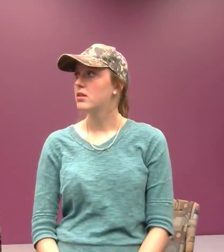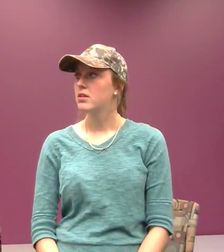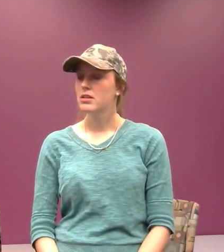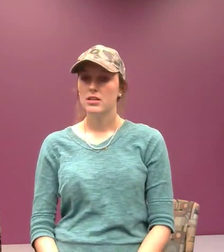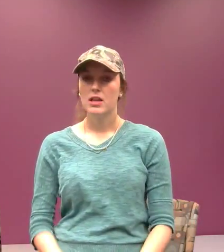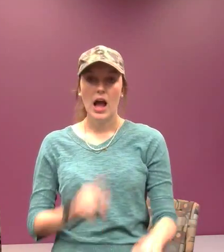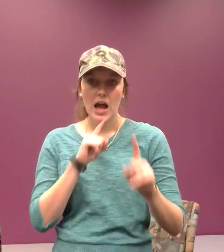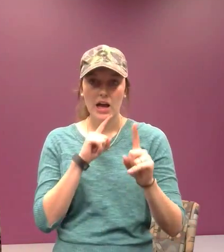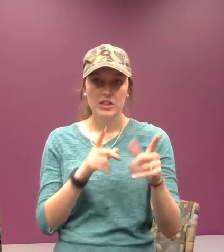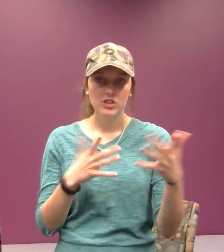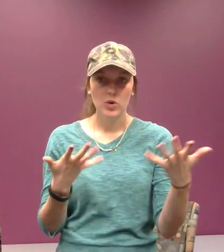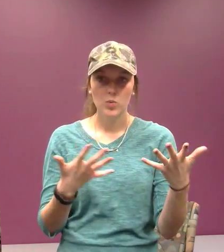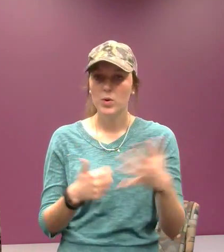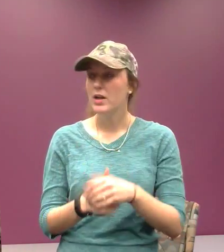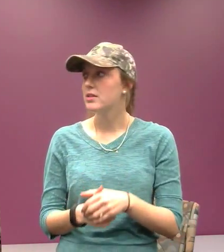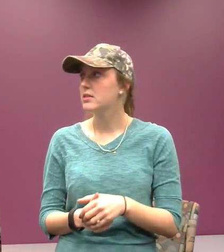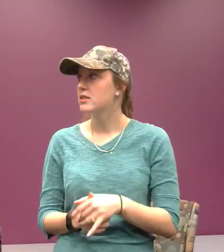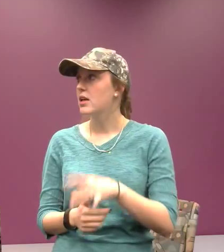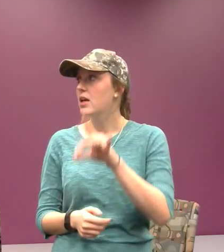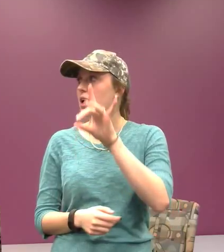7 divided by x plus